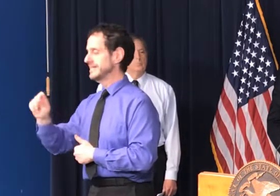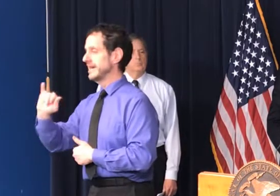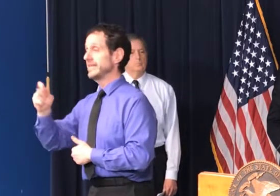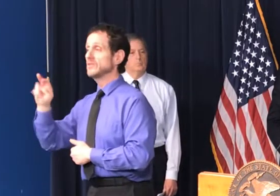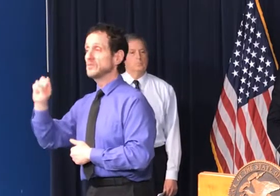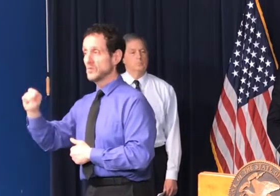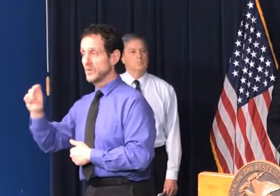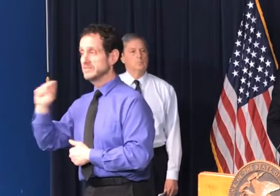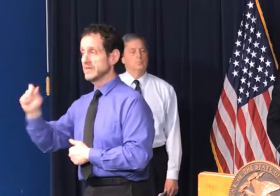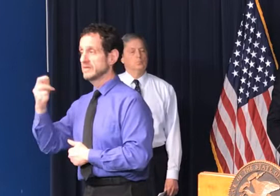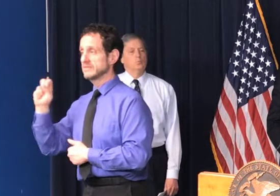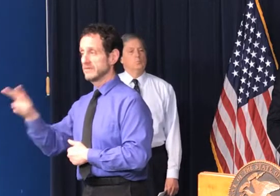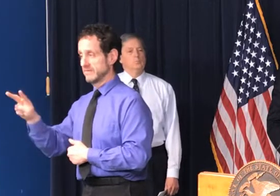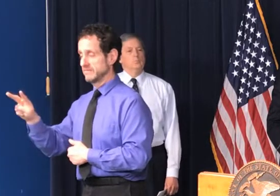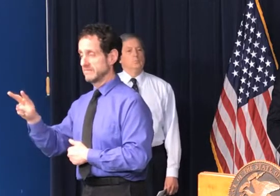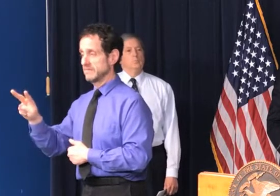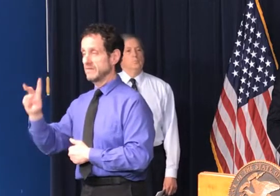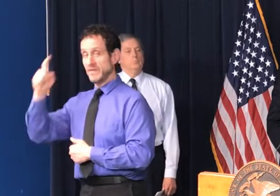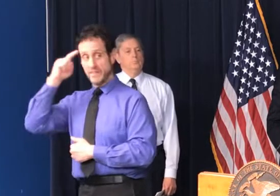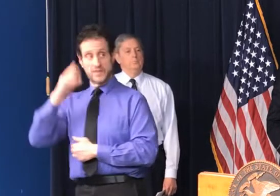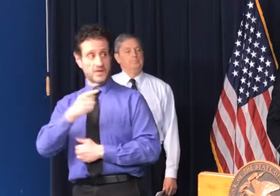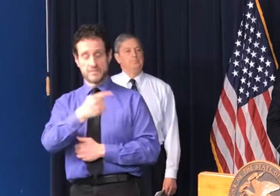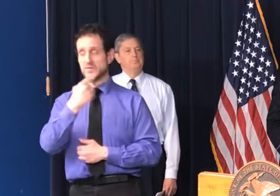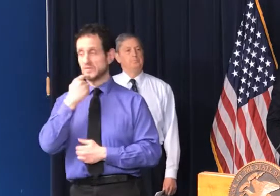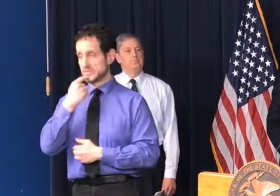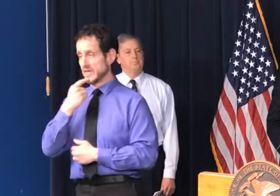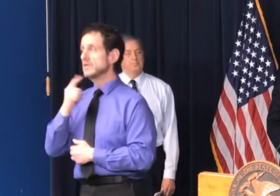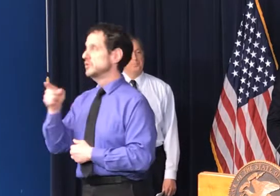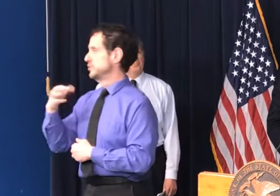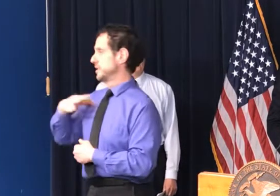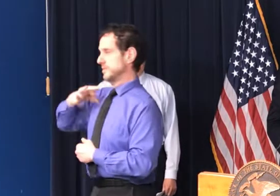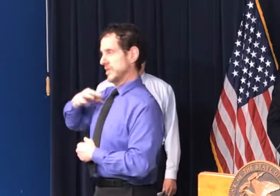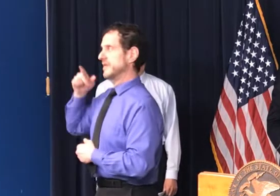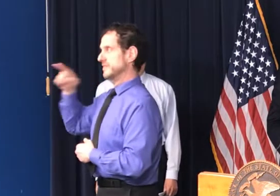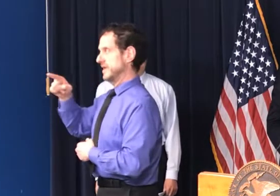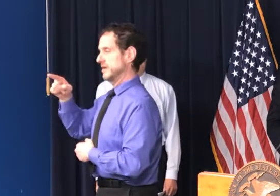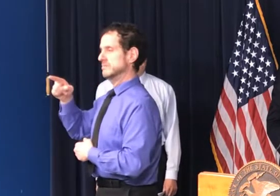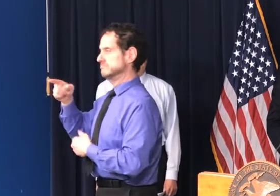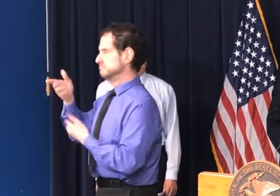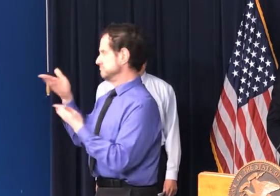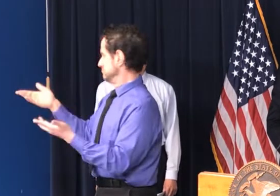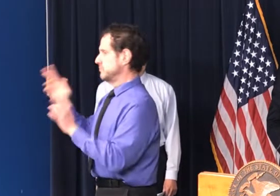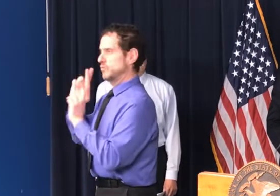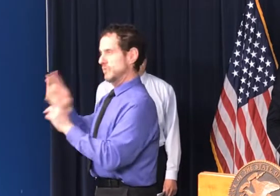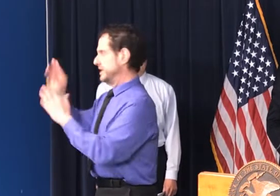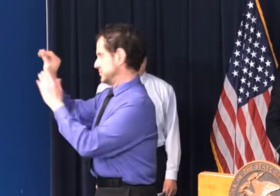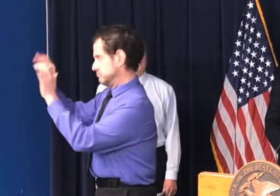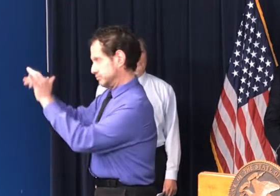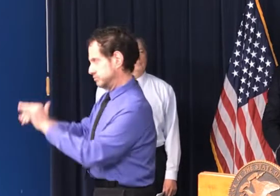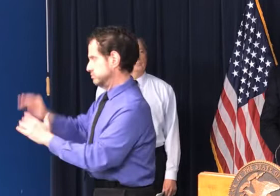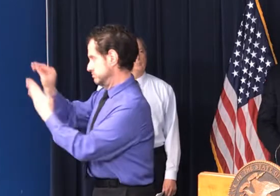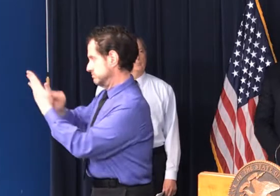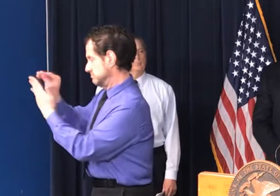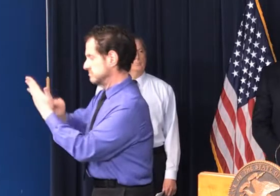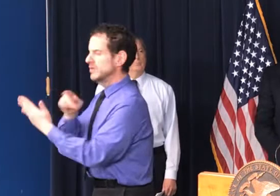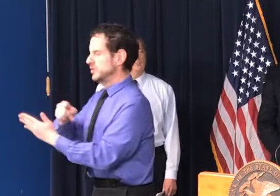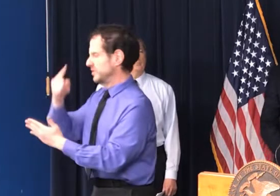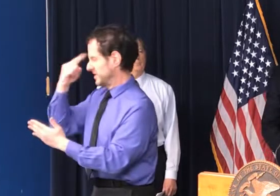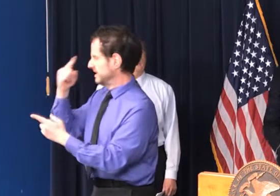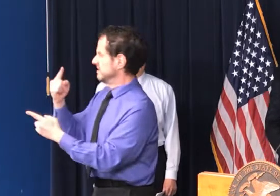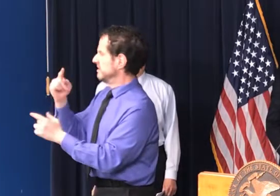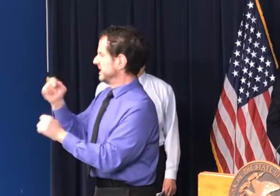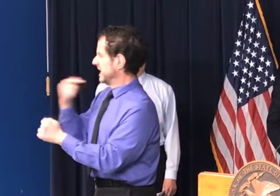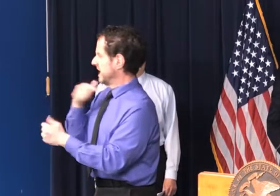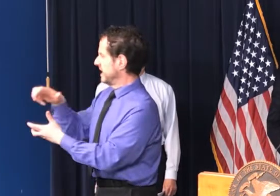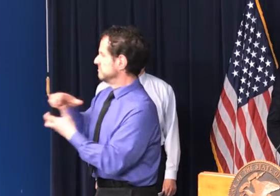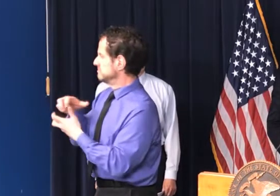coronavirus.illinois.gov. As the governor mentioned, that application process is now posted online, and hotel owners can explore their eligibility